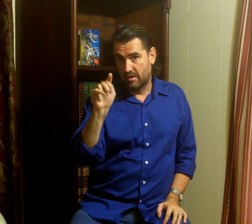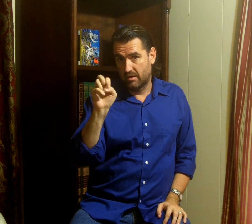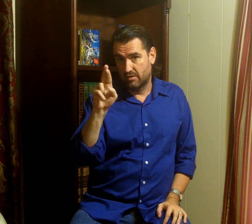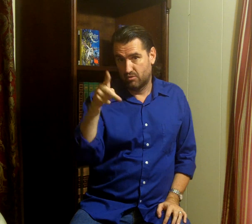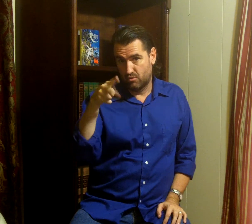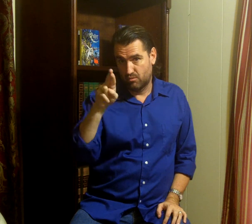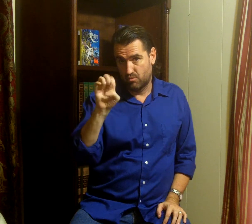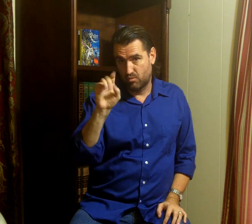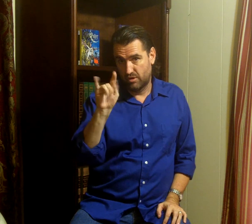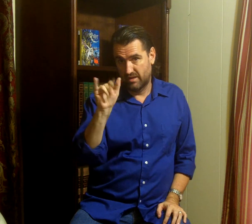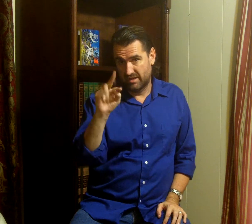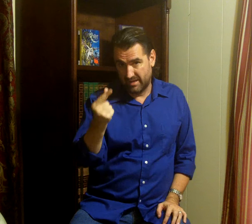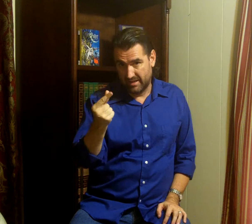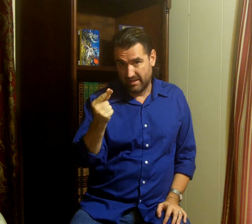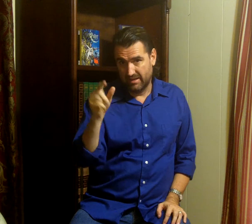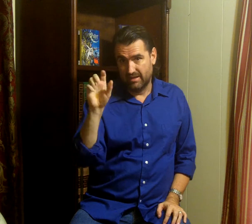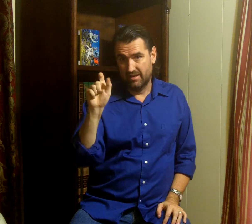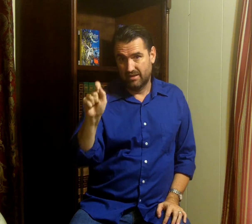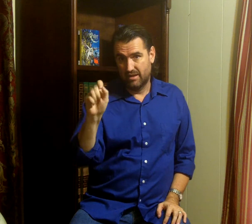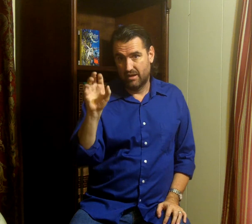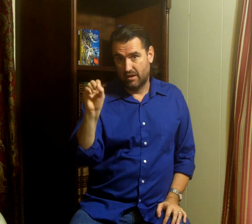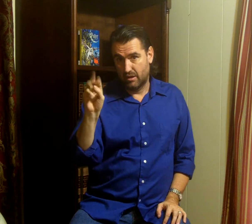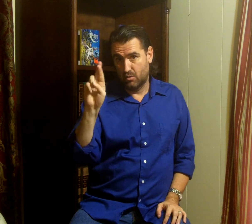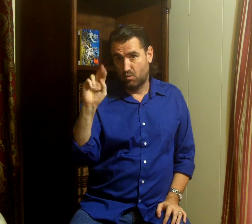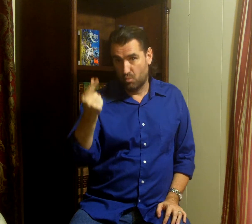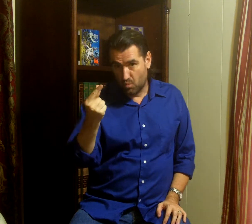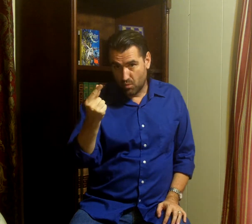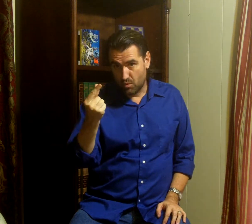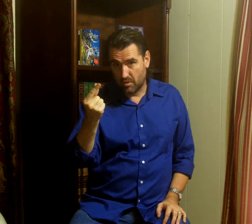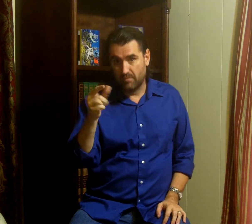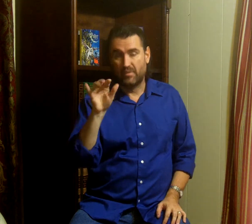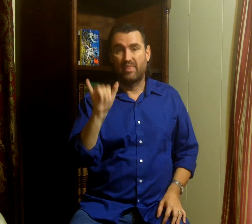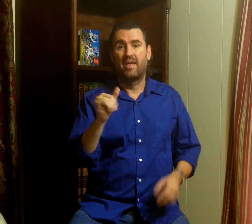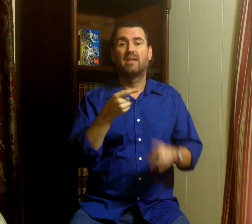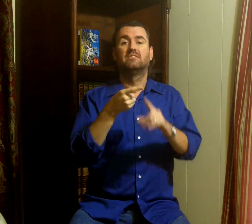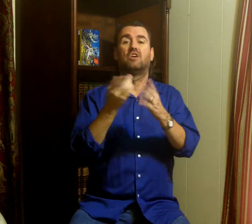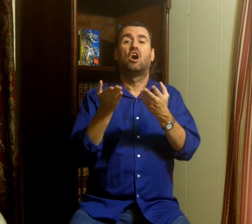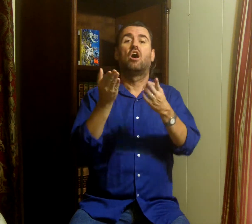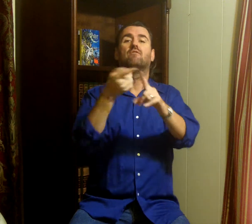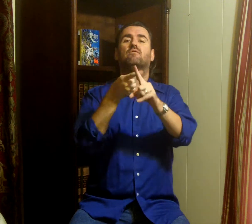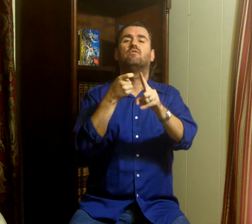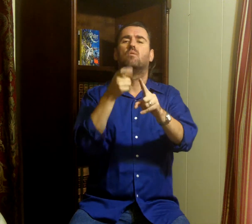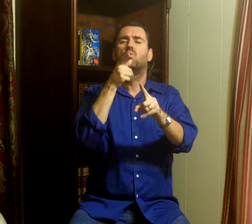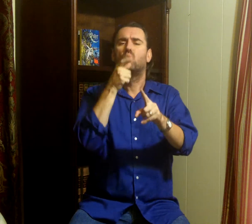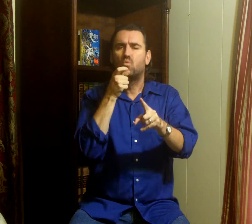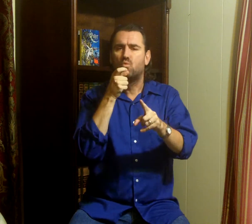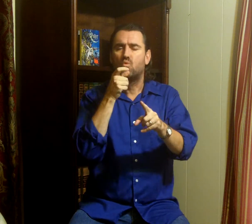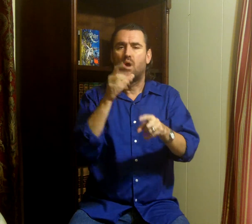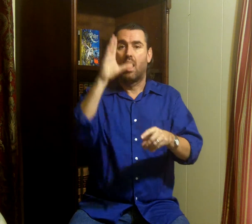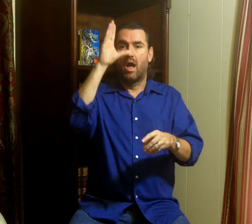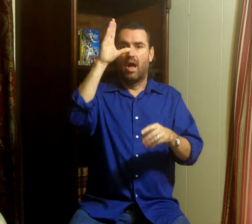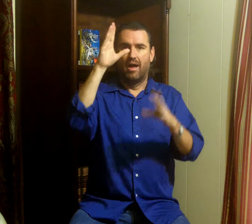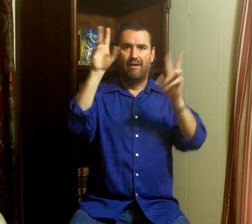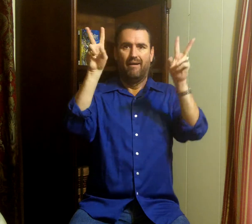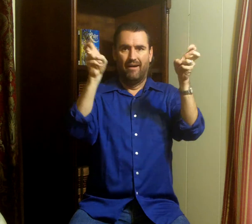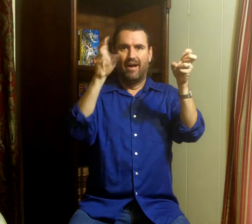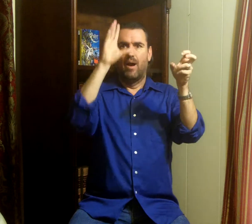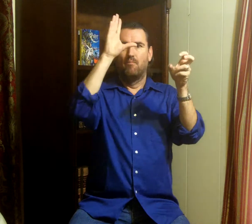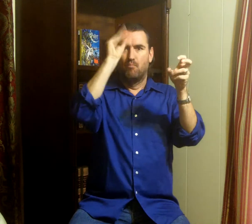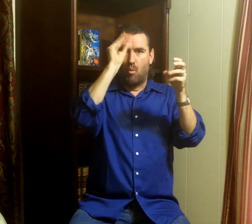Center. EIPA is offered out of Boys Town in Nebraska. That's who the organization is that's